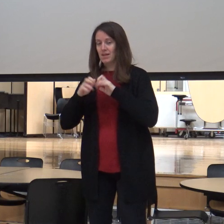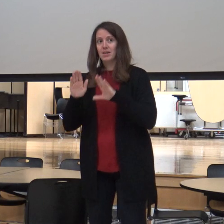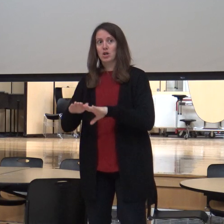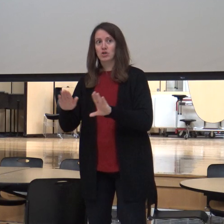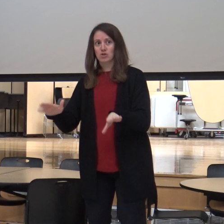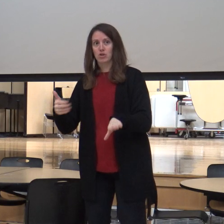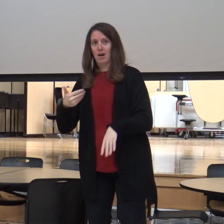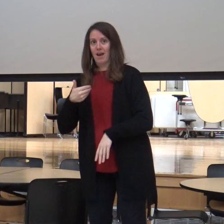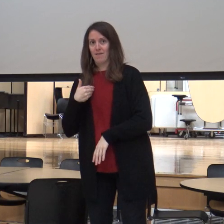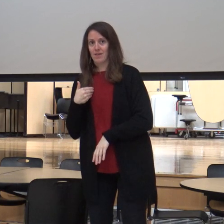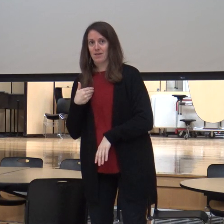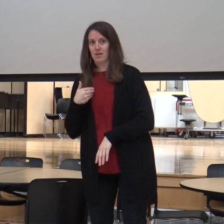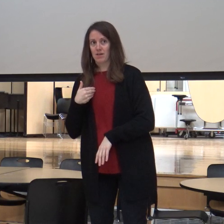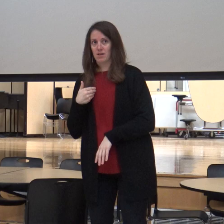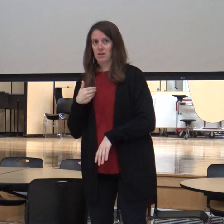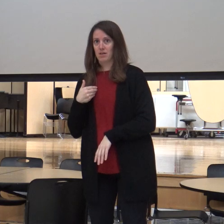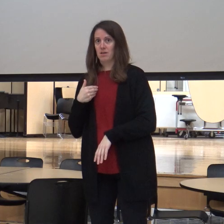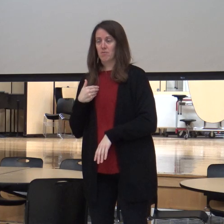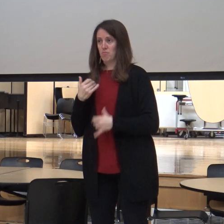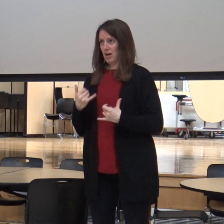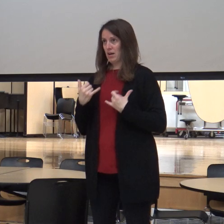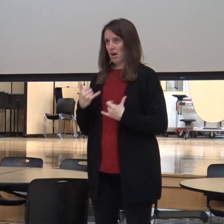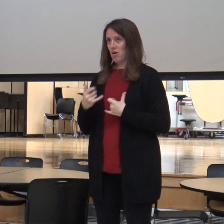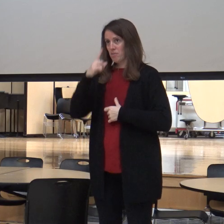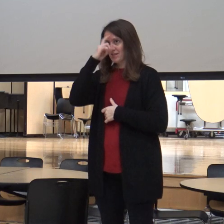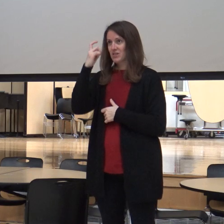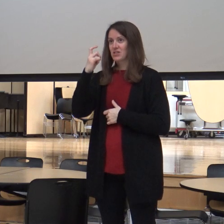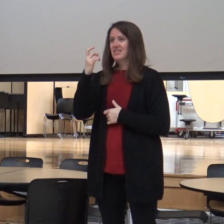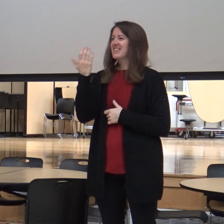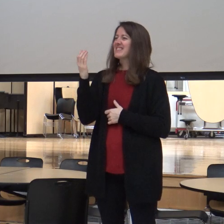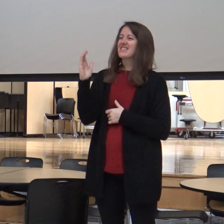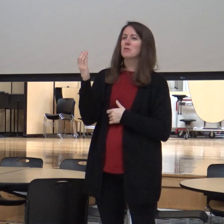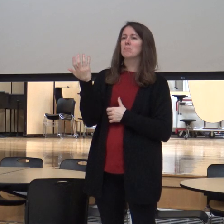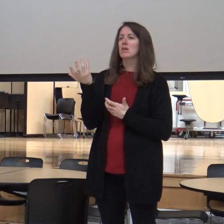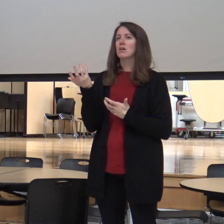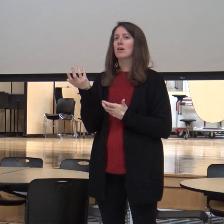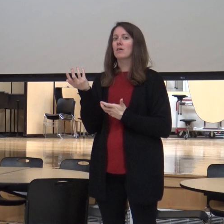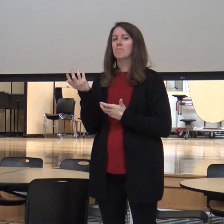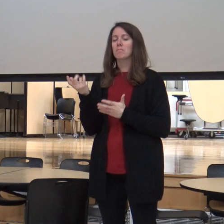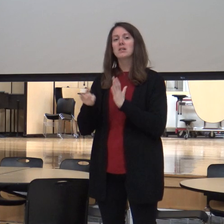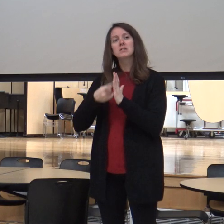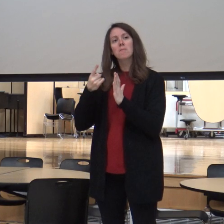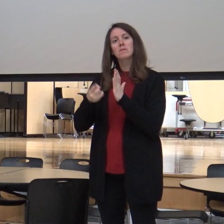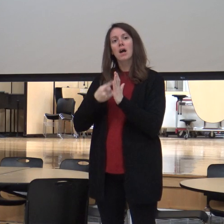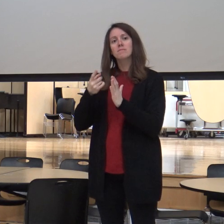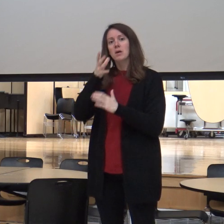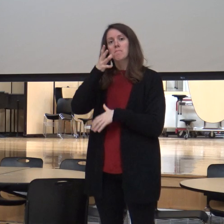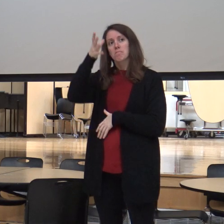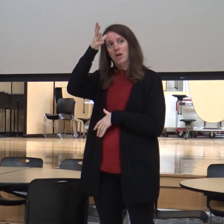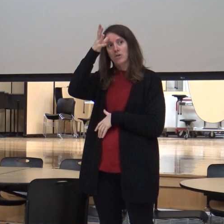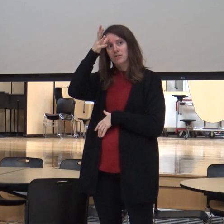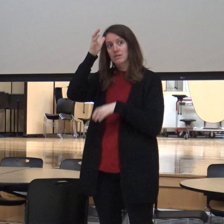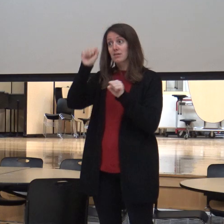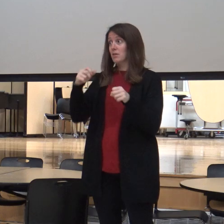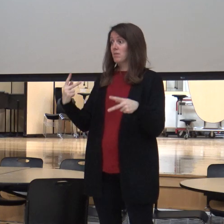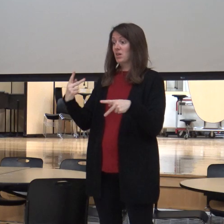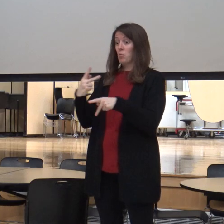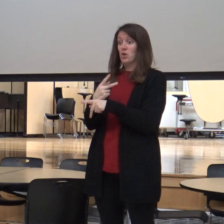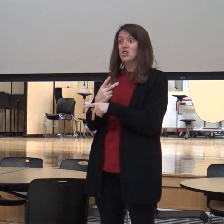are having in this day and age? Because it just seems like sometimes parents sometimes can be the worst